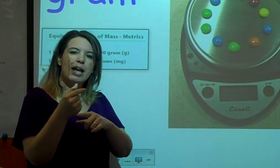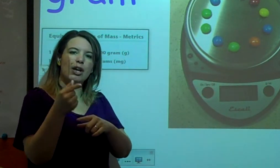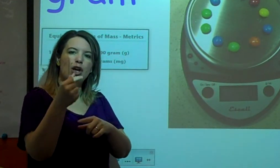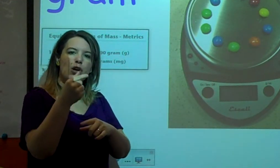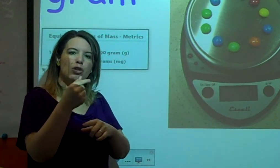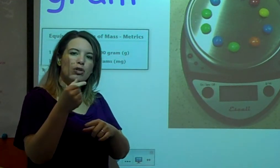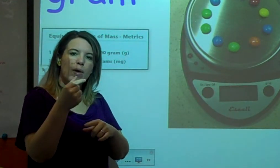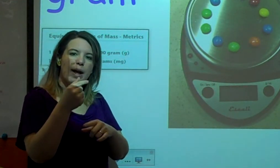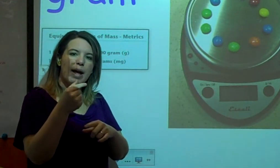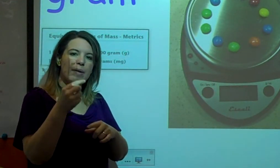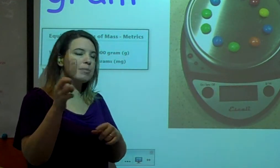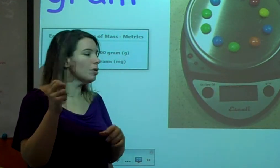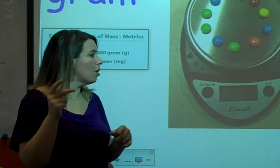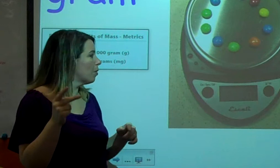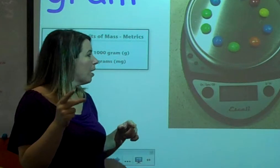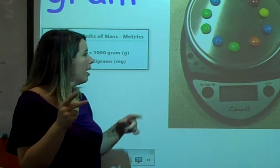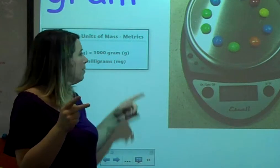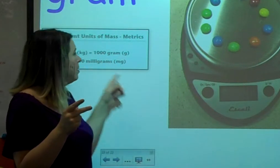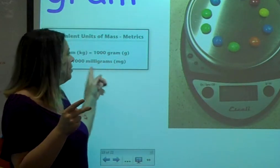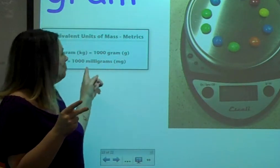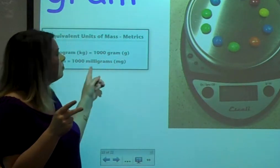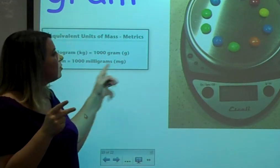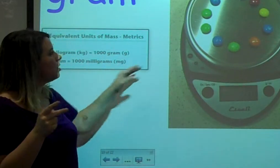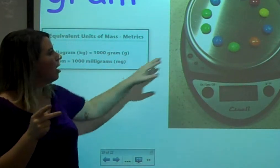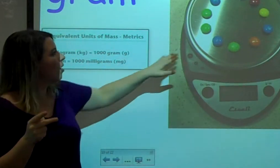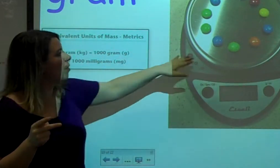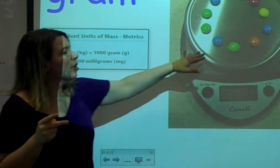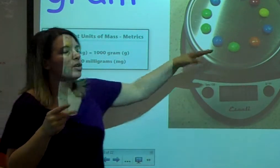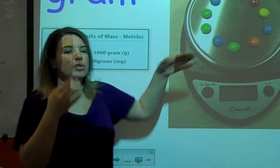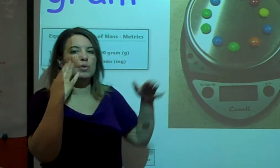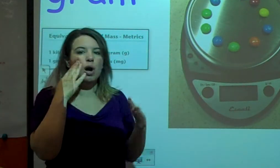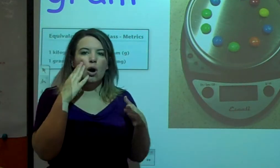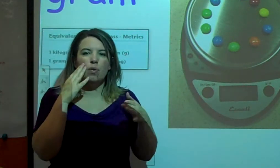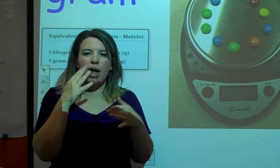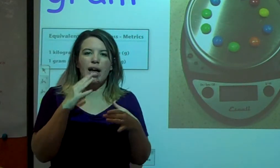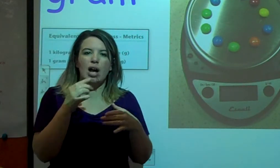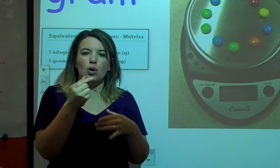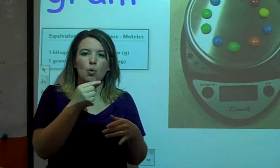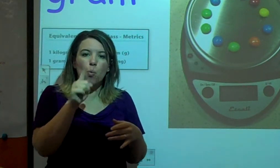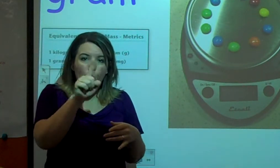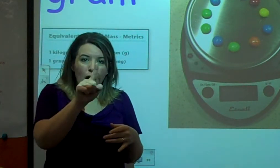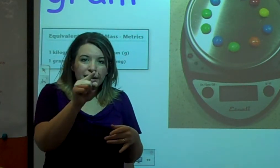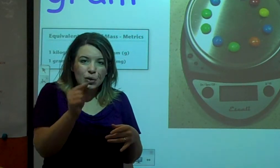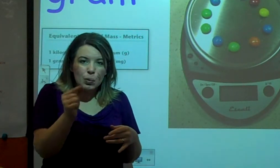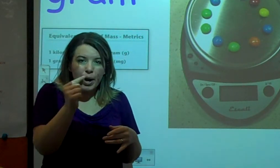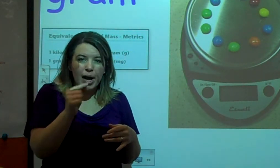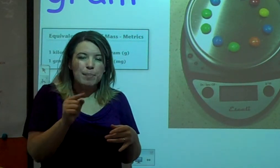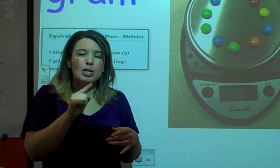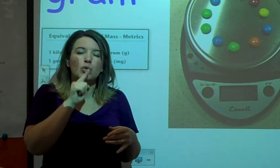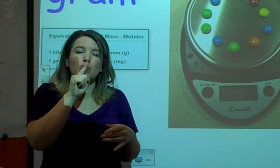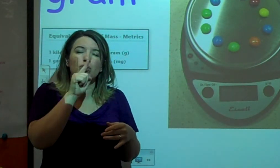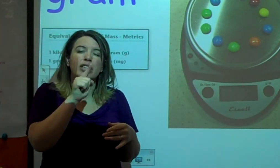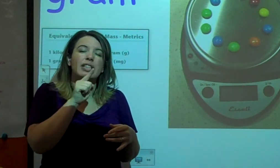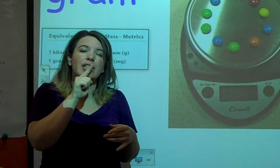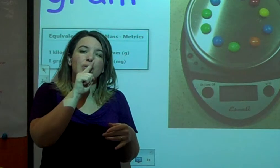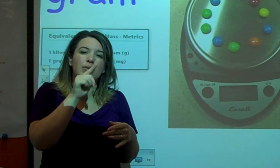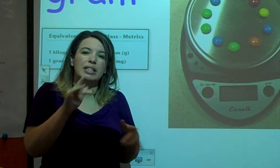10 grams. Okay? So you know that 1 gram is really,